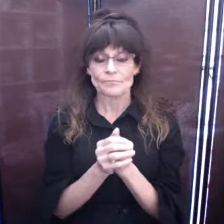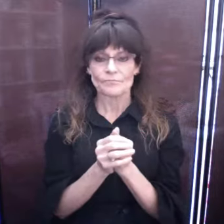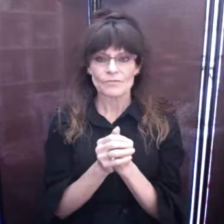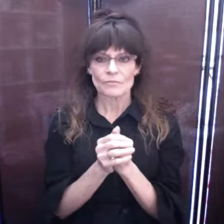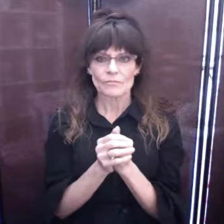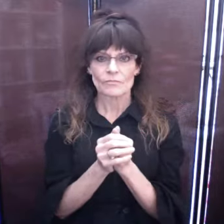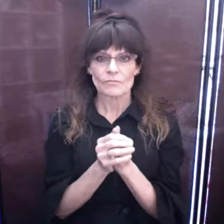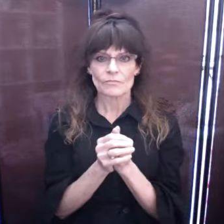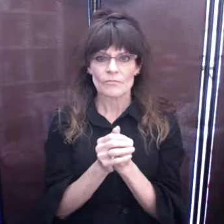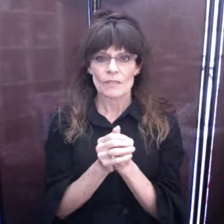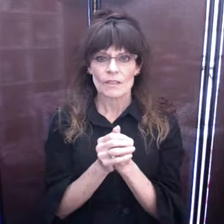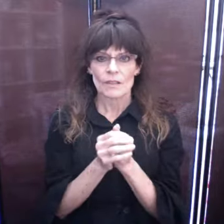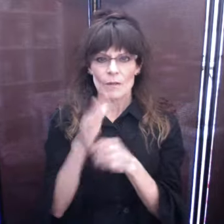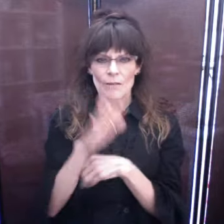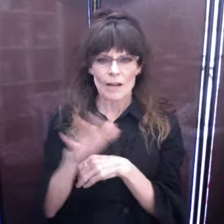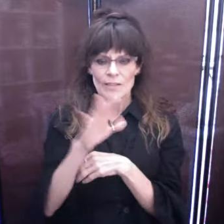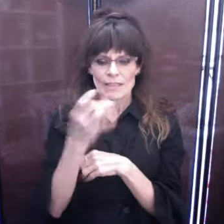Right around this time, 18 years ago to the minute,